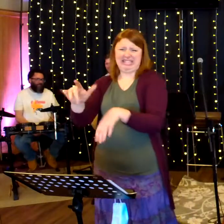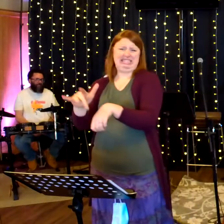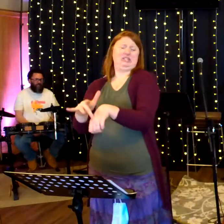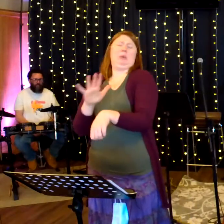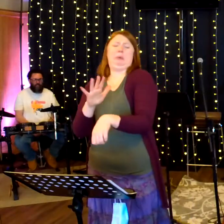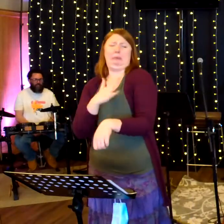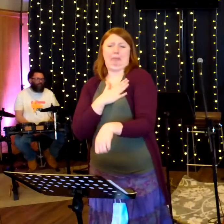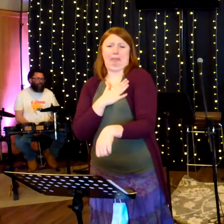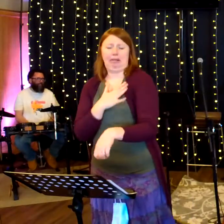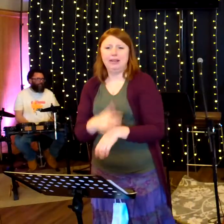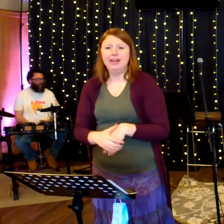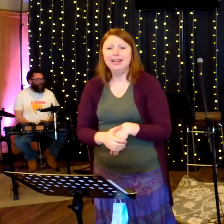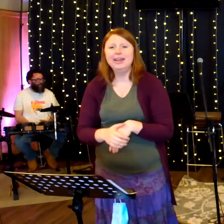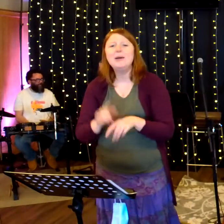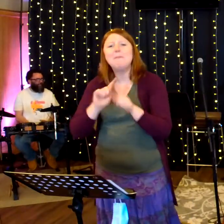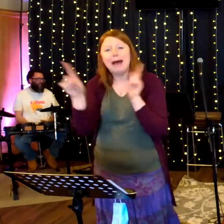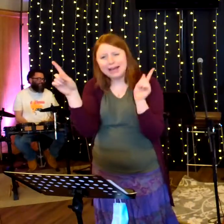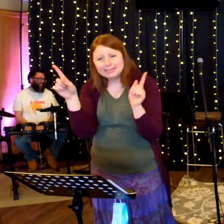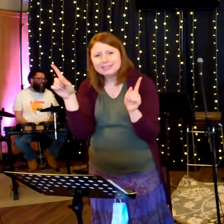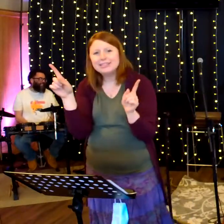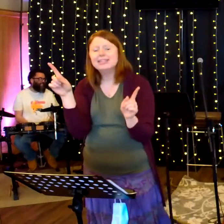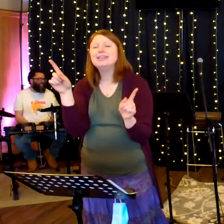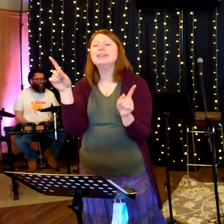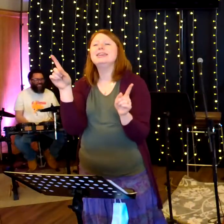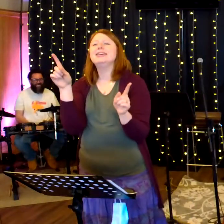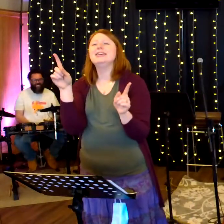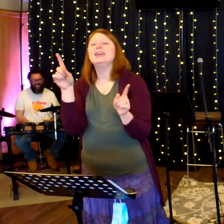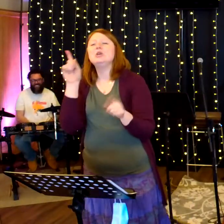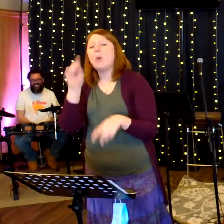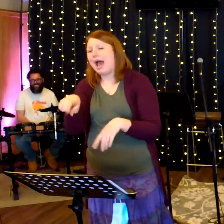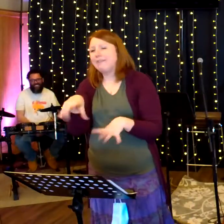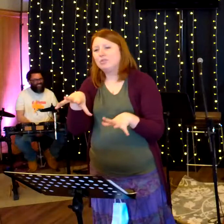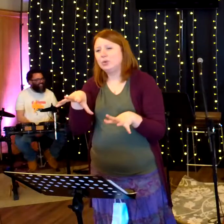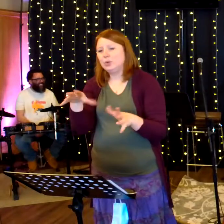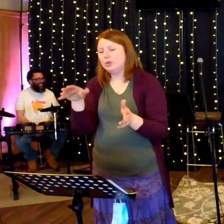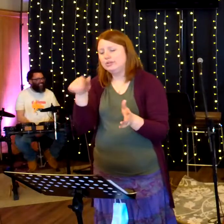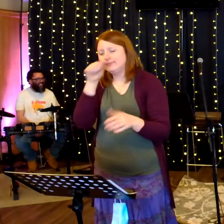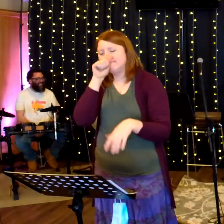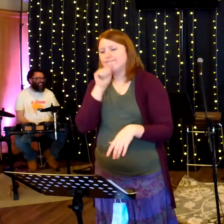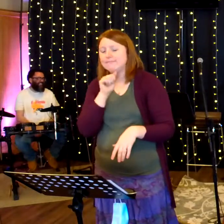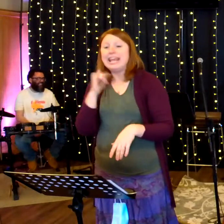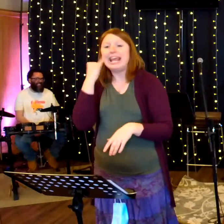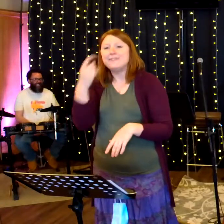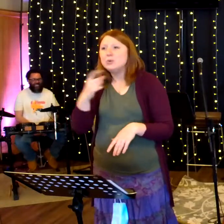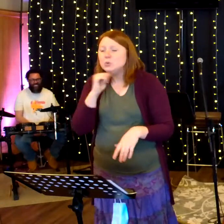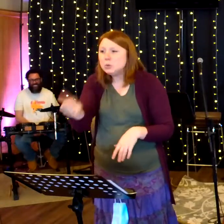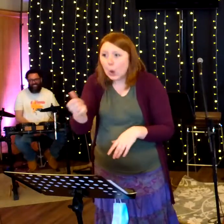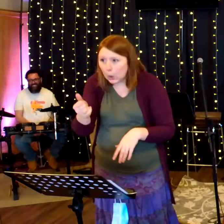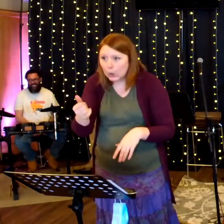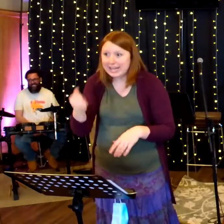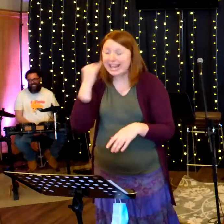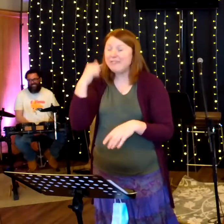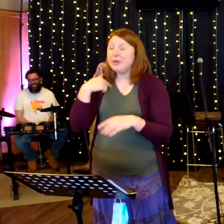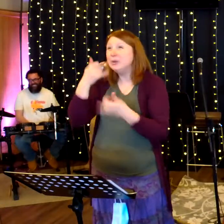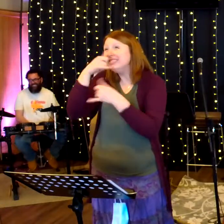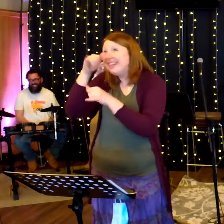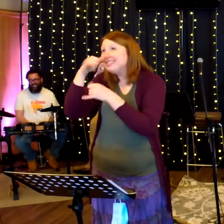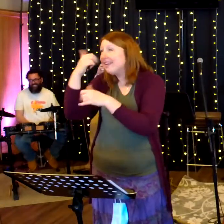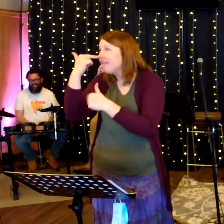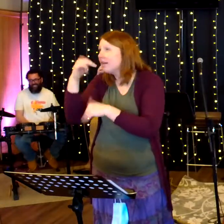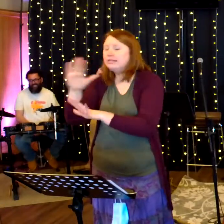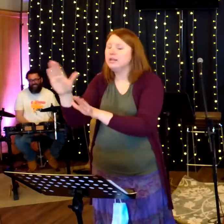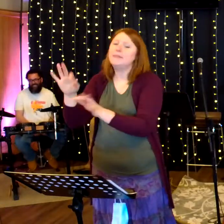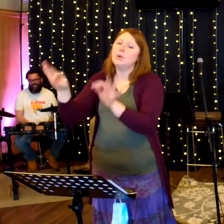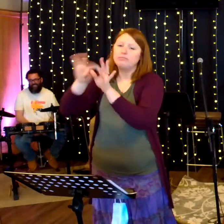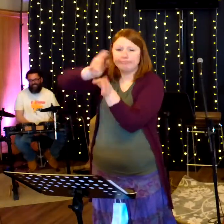thing, but I'm going to tell you, we need to get over that, because if we don't, we're not going to realize the fullness of